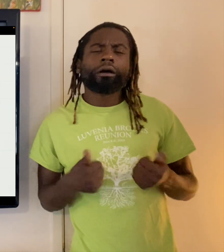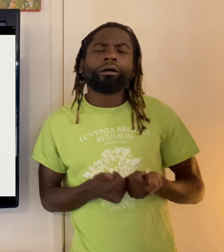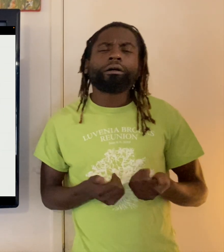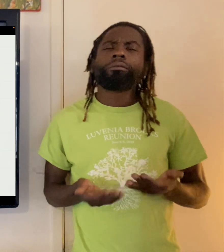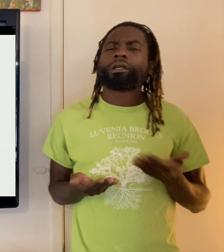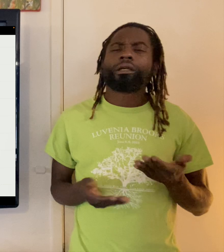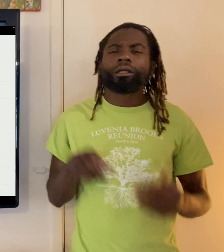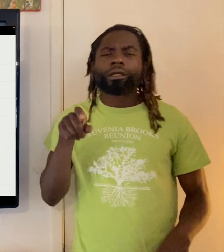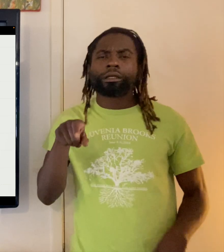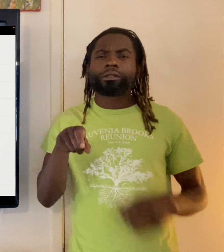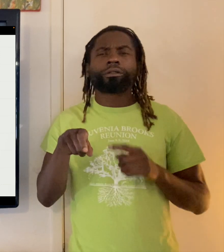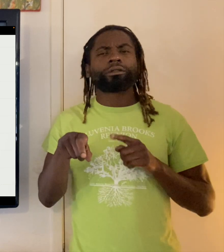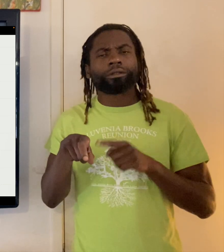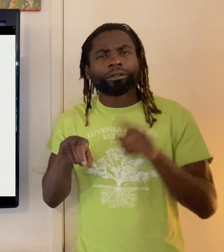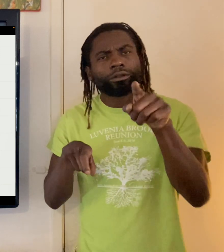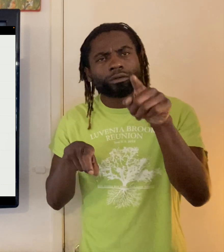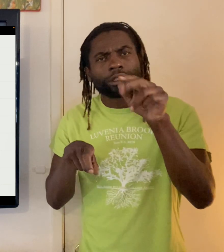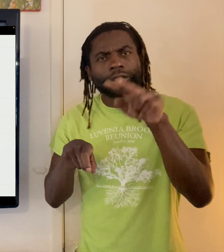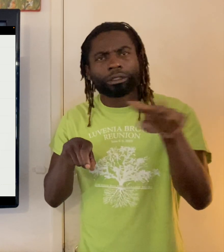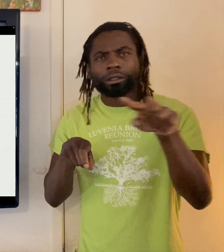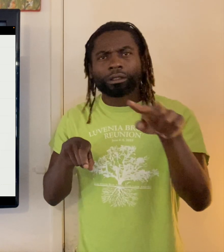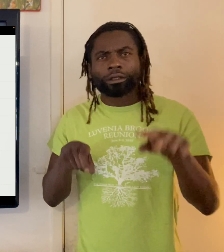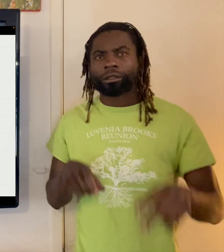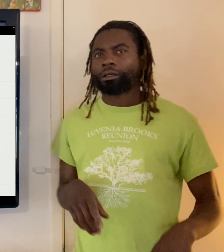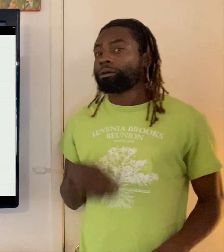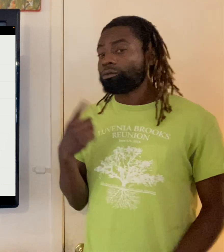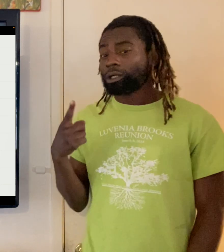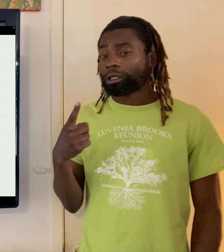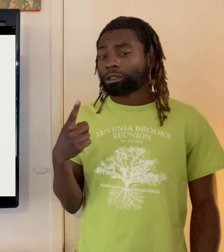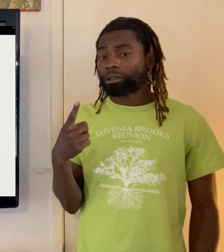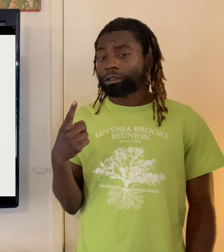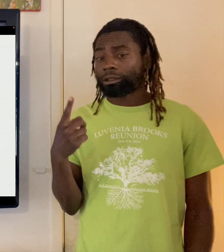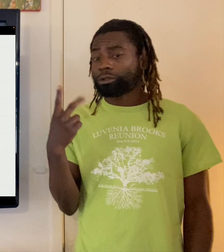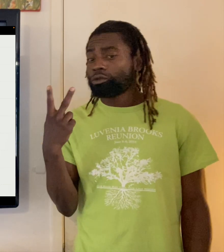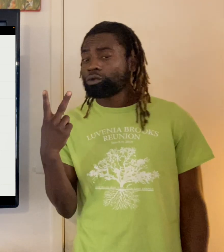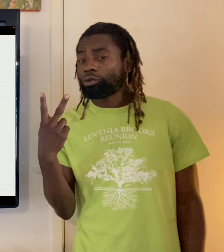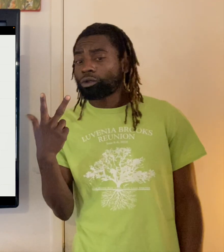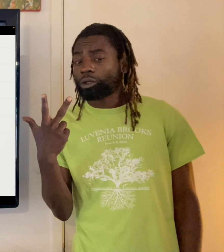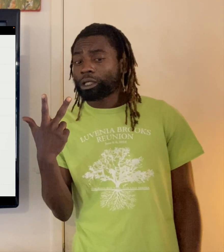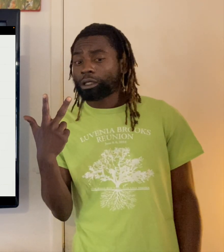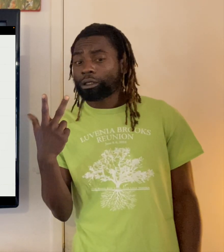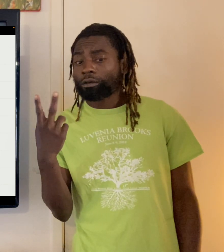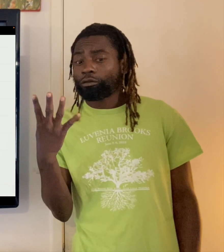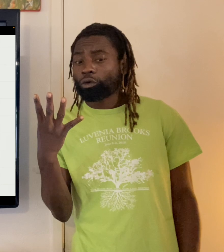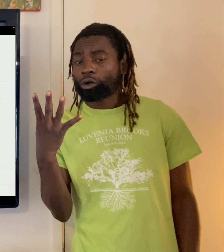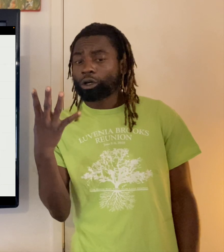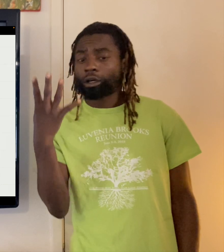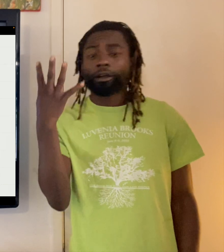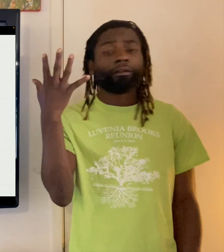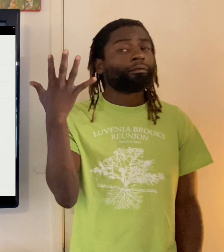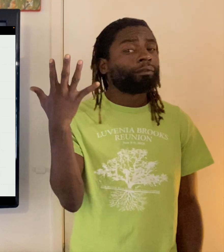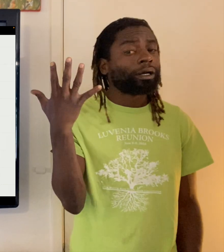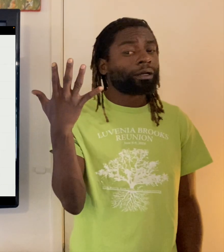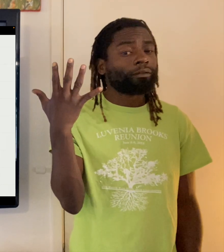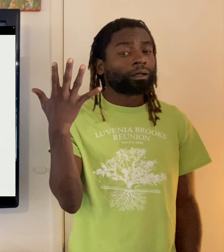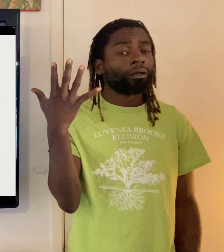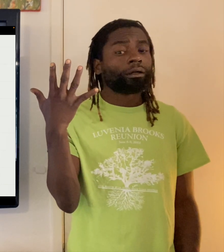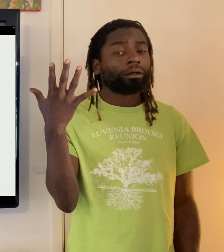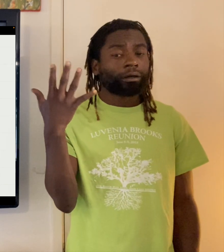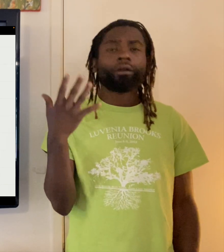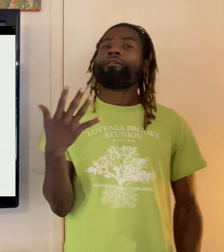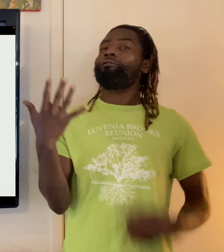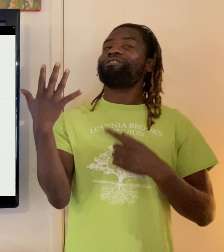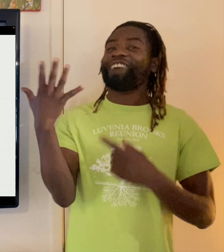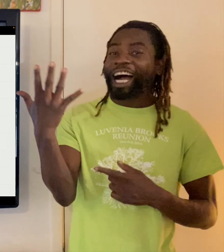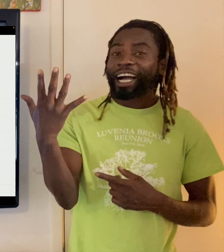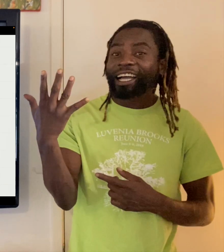see? There are, let's count. 1, 2, 3, 4, 5.